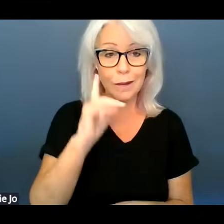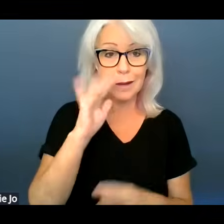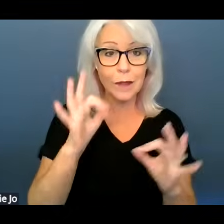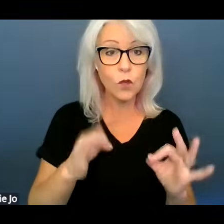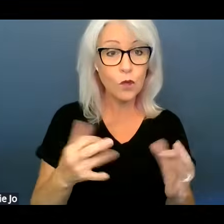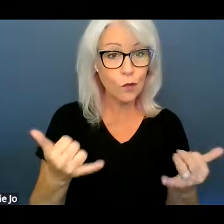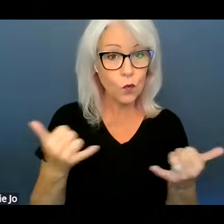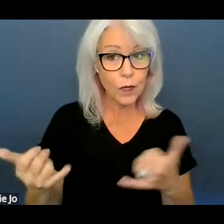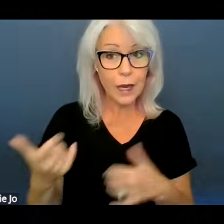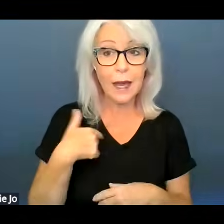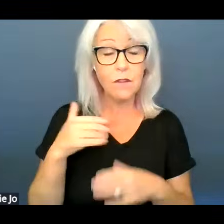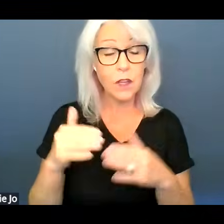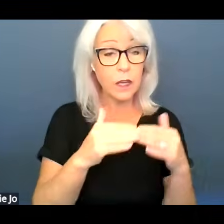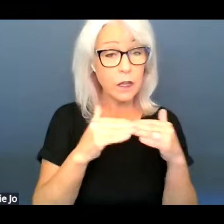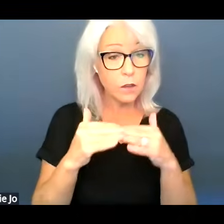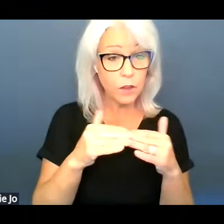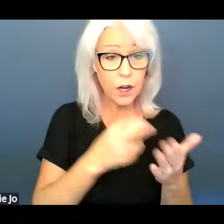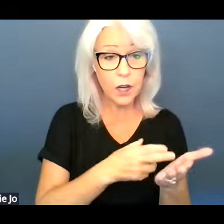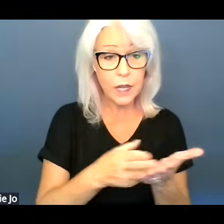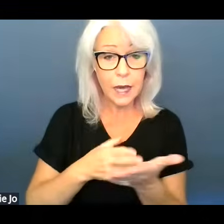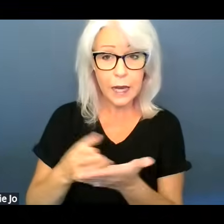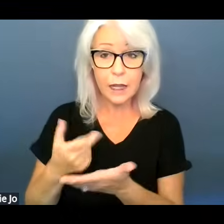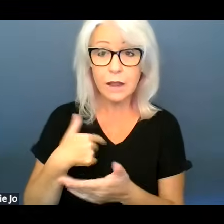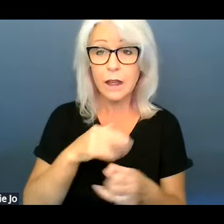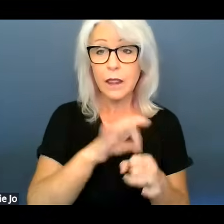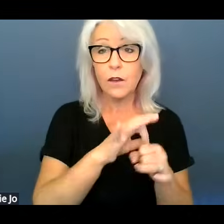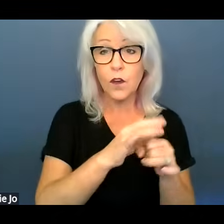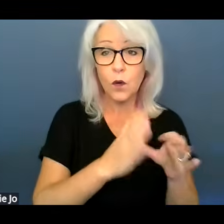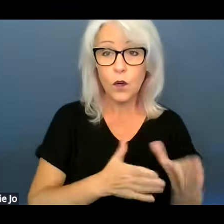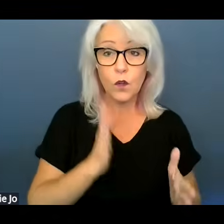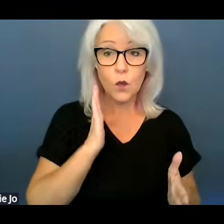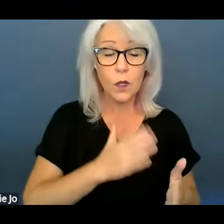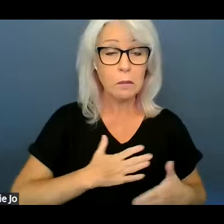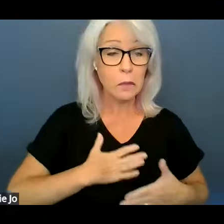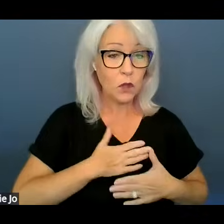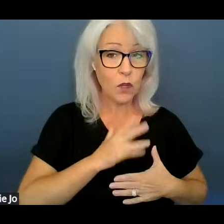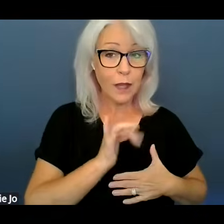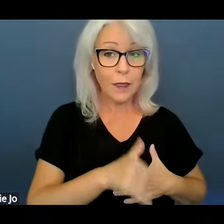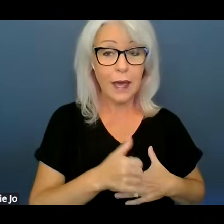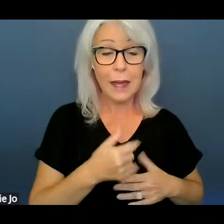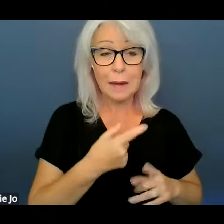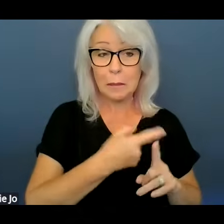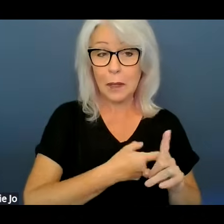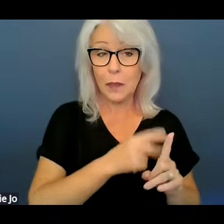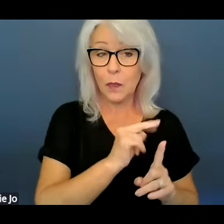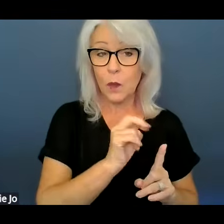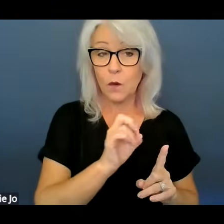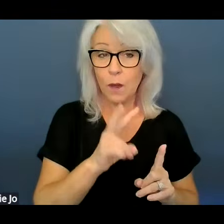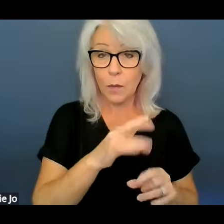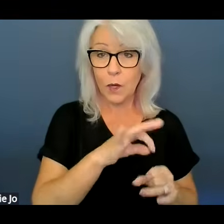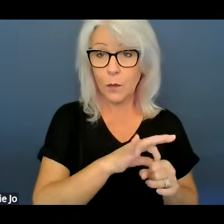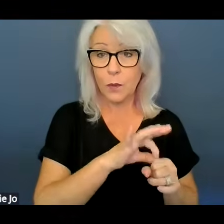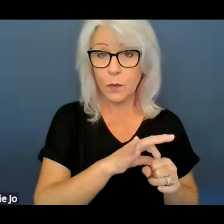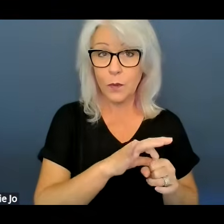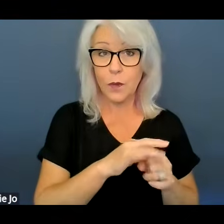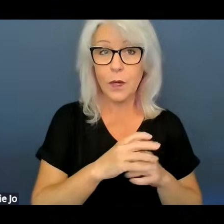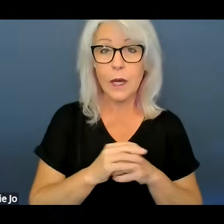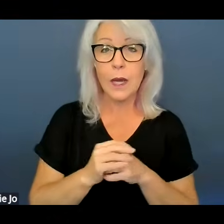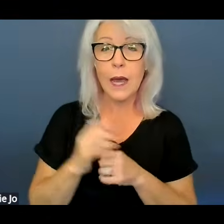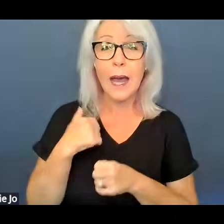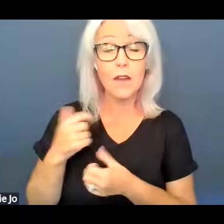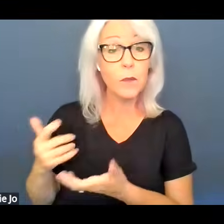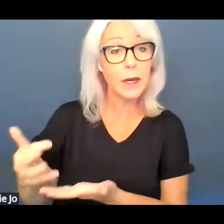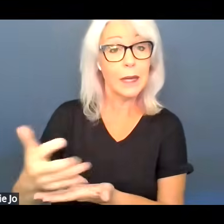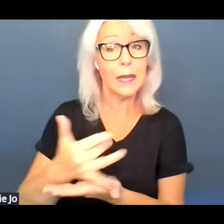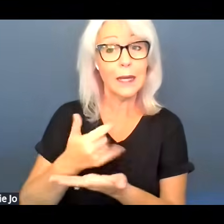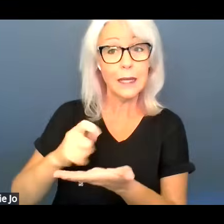fair, honest, and I think that the voters will appreciate it in November. And honestly, I've been collecting signatures on this since Labor Day last